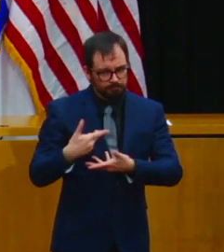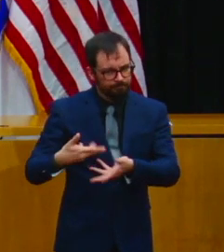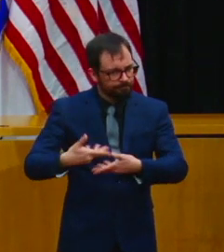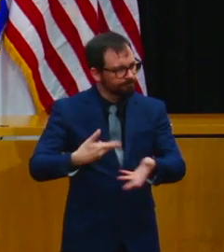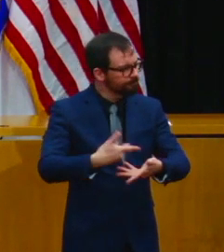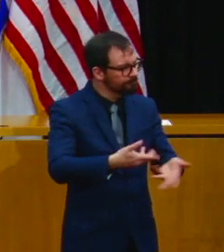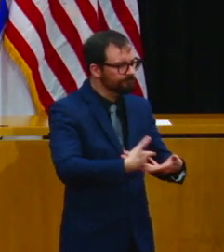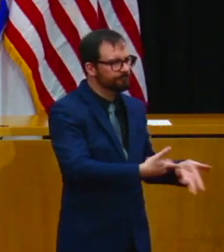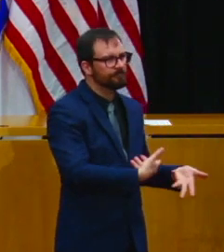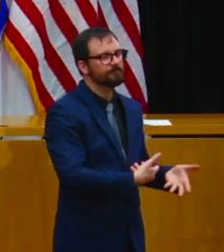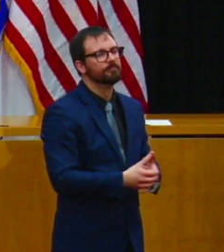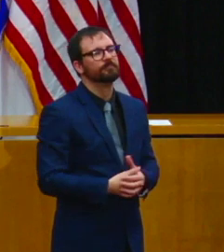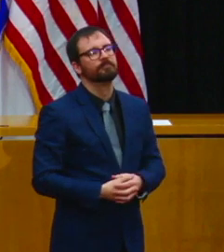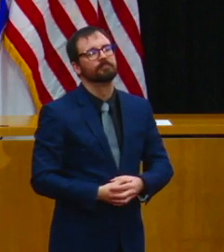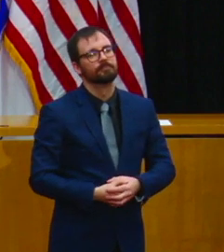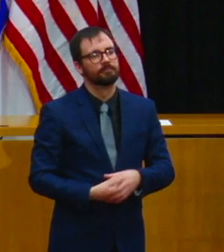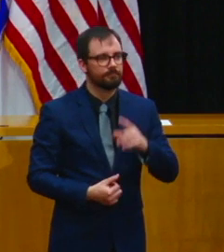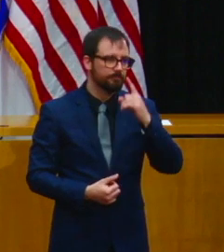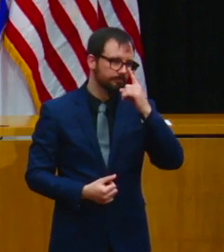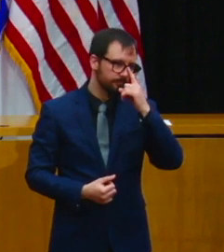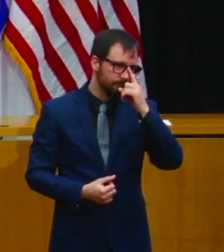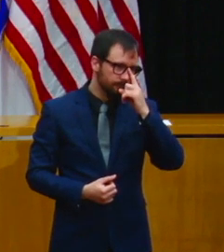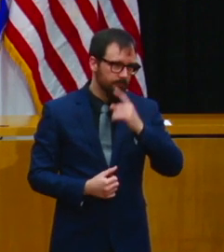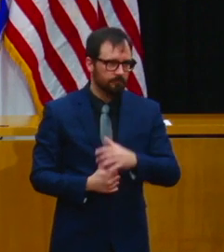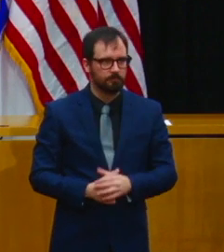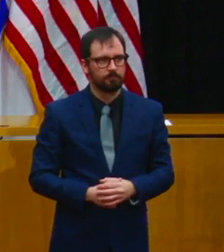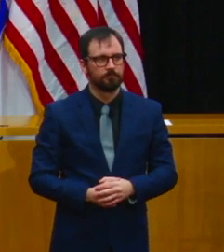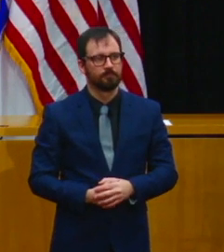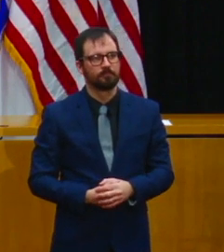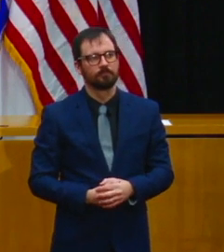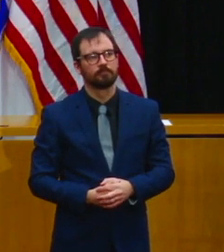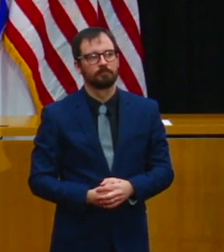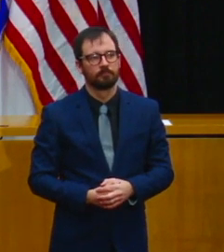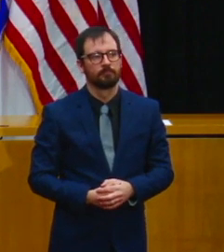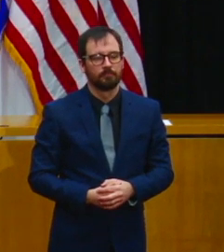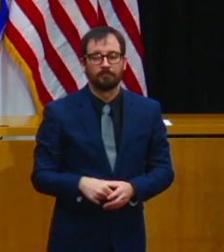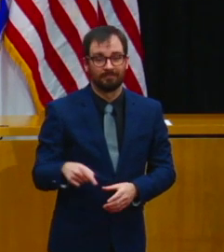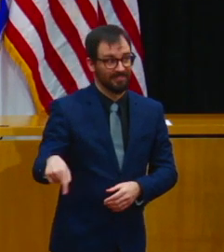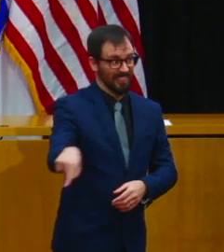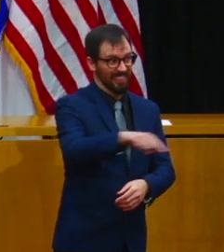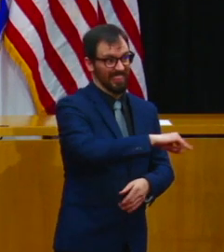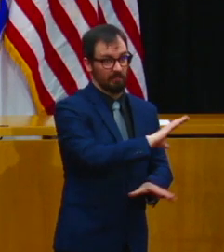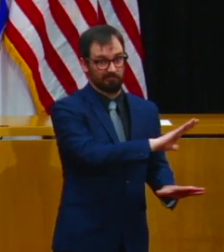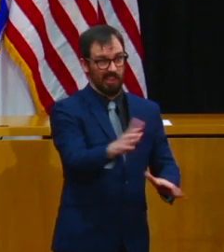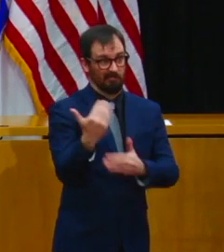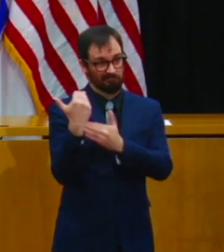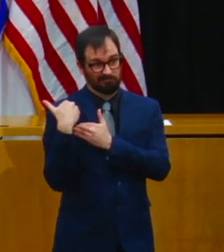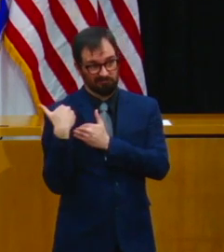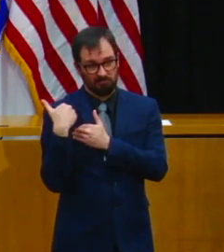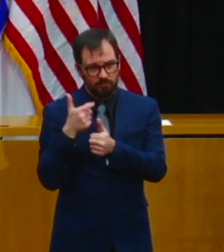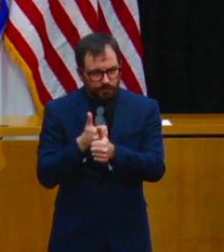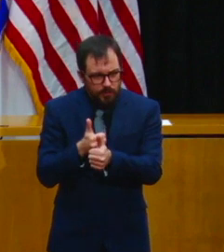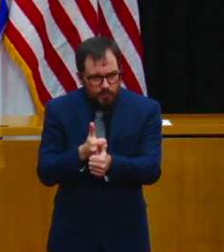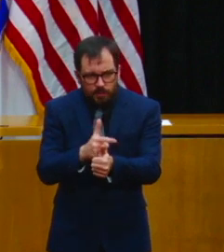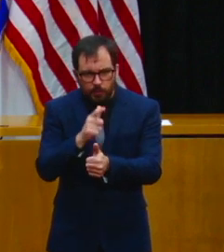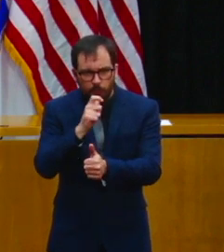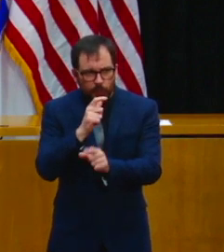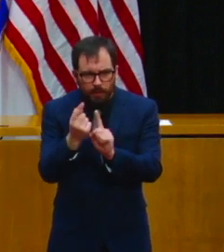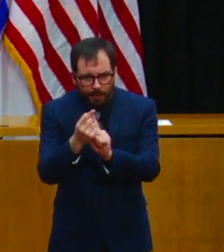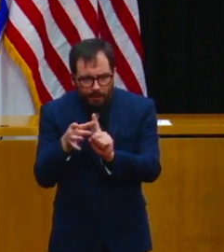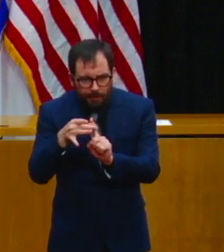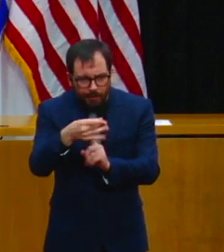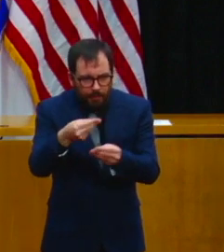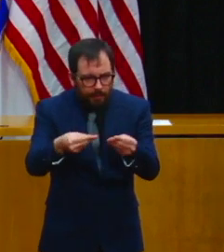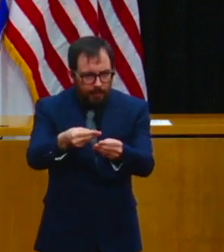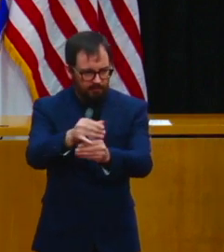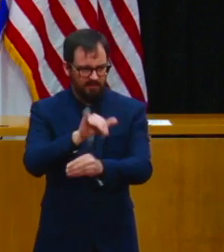contact tracing. So I would say that local boards of health, which is a part of municipal government, they know their numbers for their towns. You won't even tell the